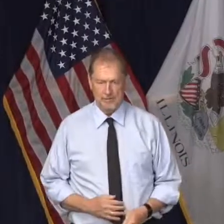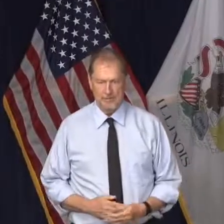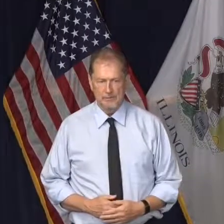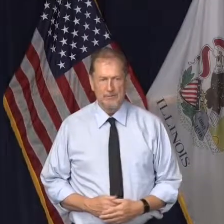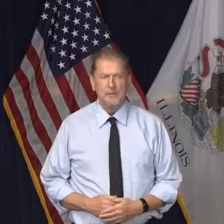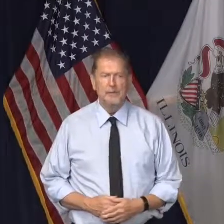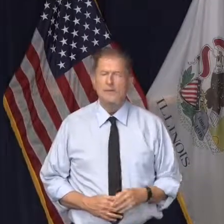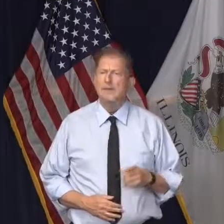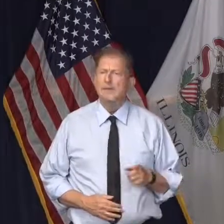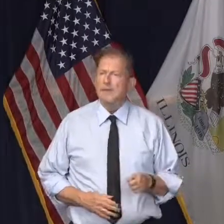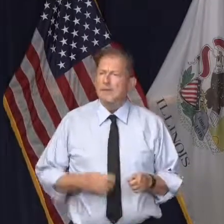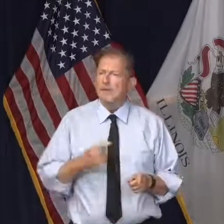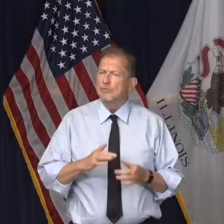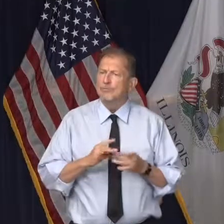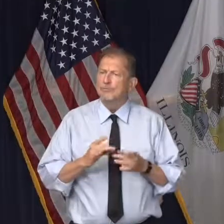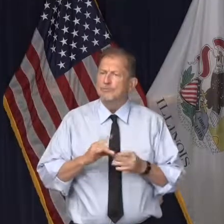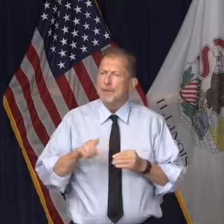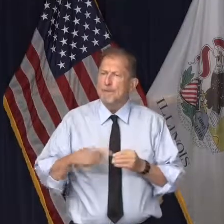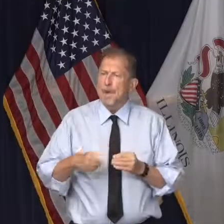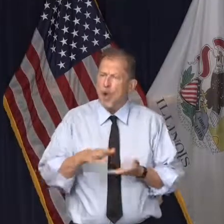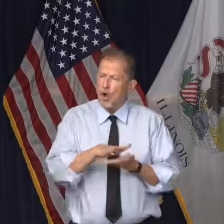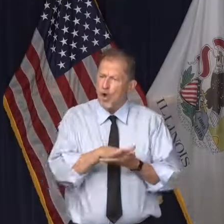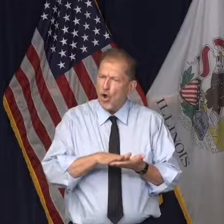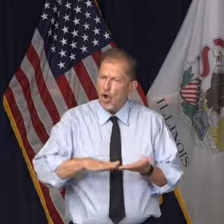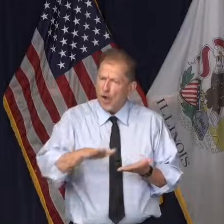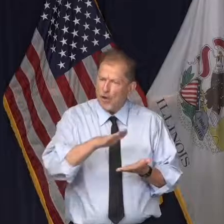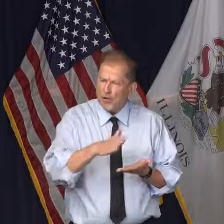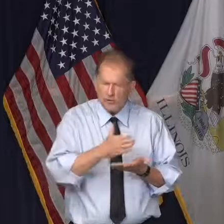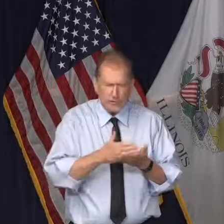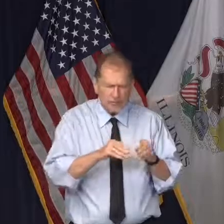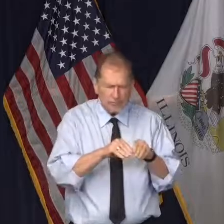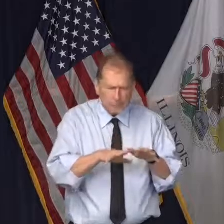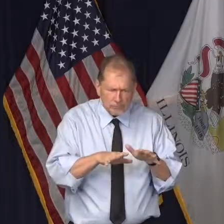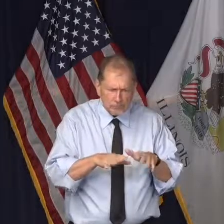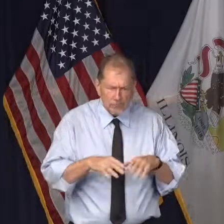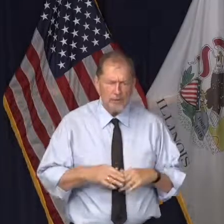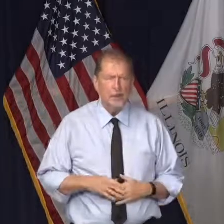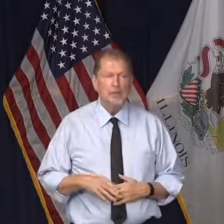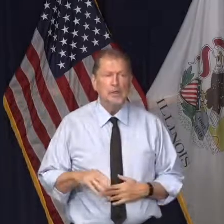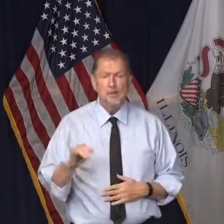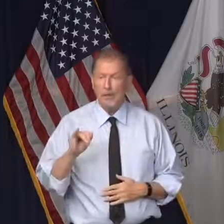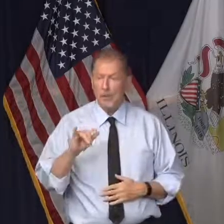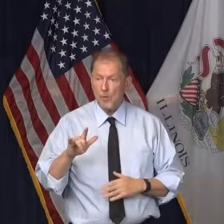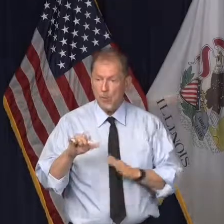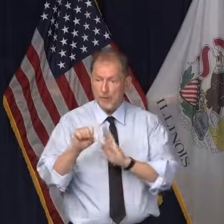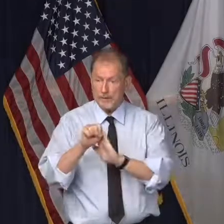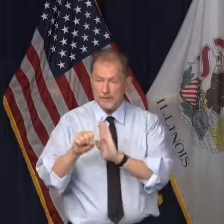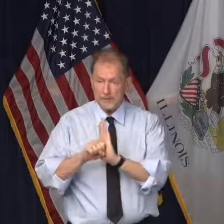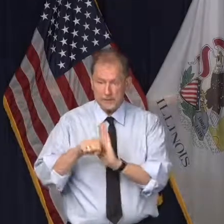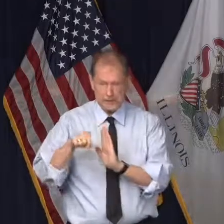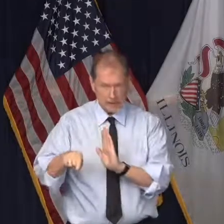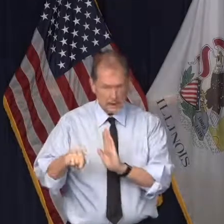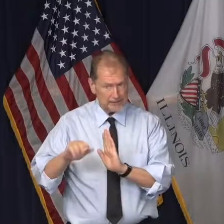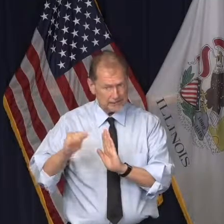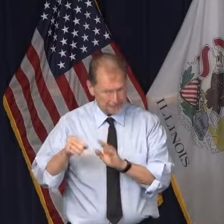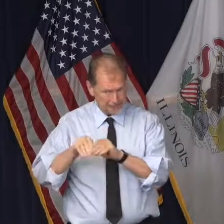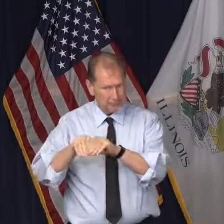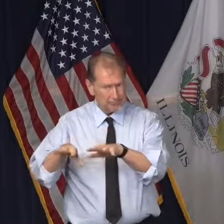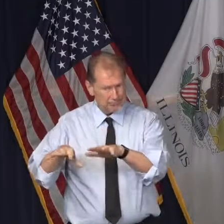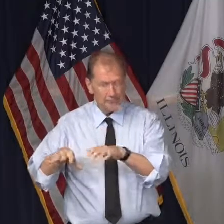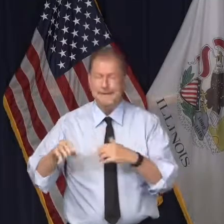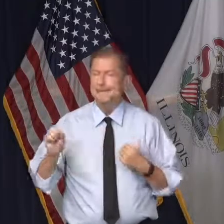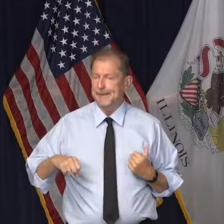the college campuses. You Yeah. did say, you mentioned it slightly. Illinois State especially having a big problem. Yes.